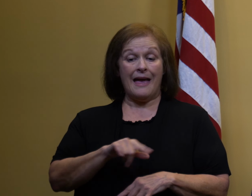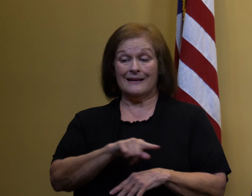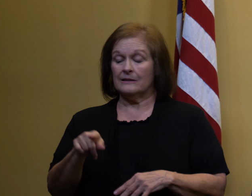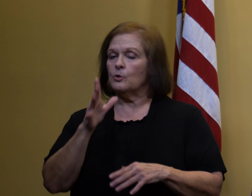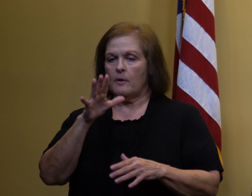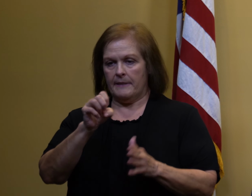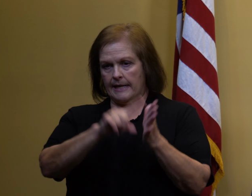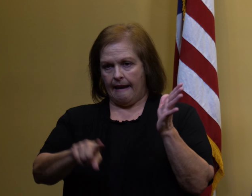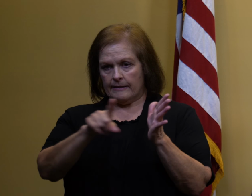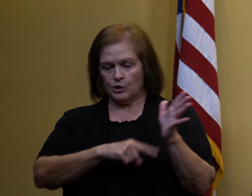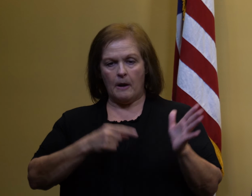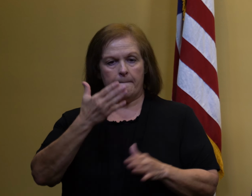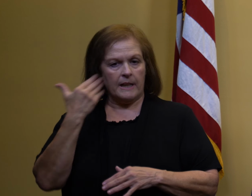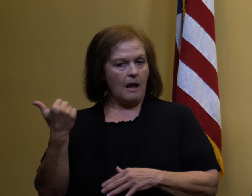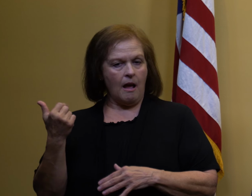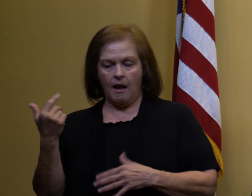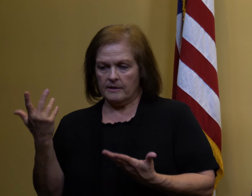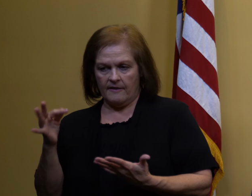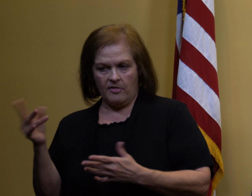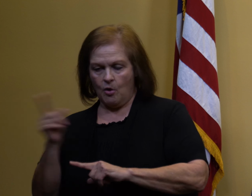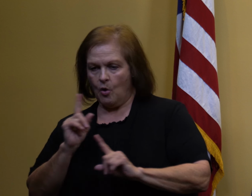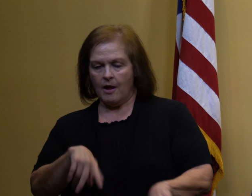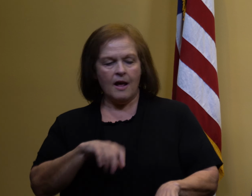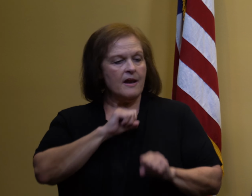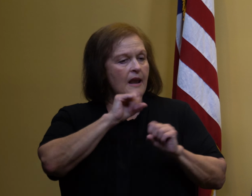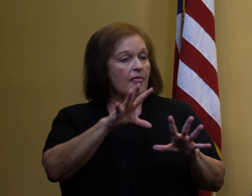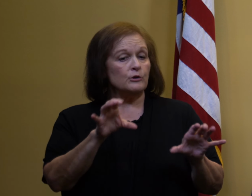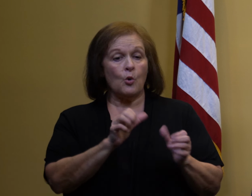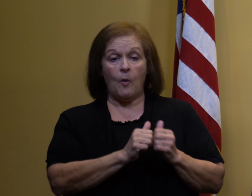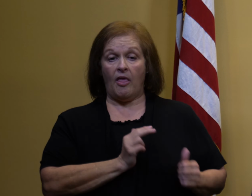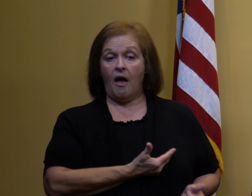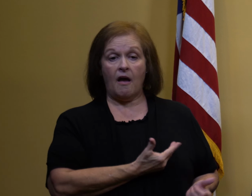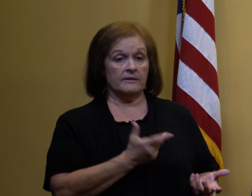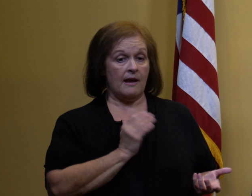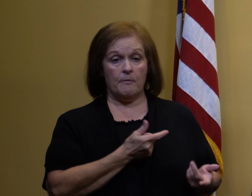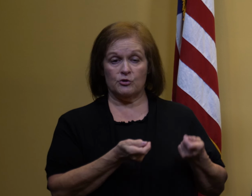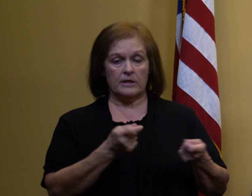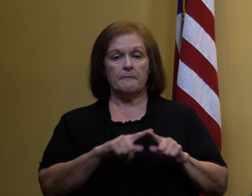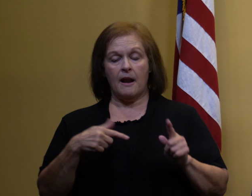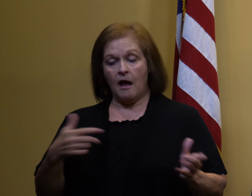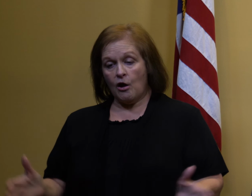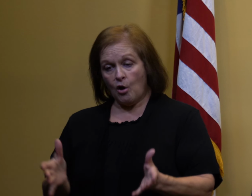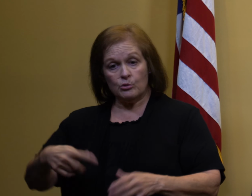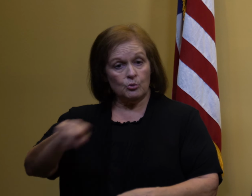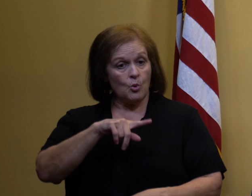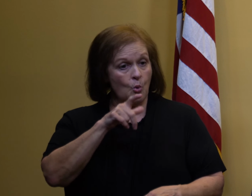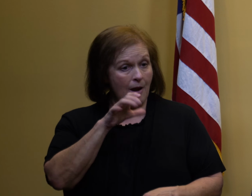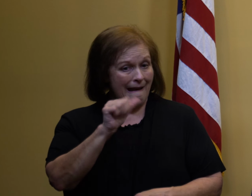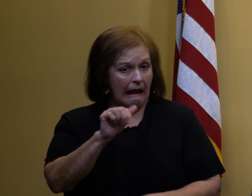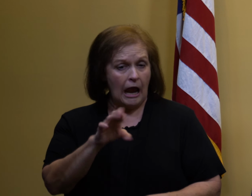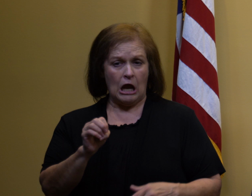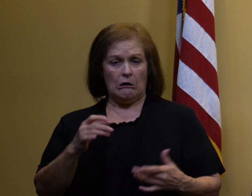this is again because of the order, nothing to do with the administration, but again, I encourage all those who care and who